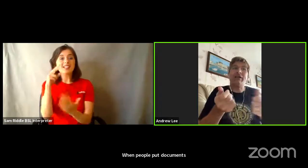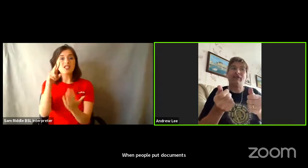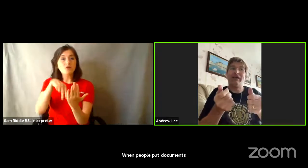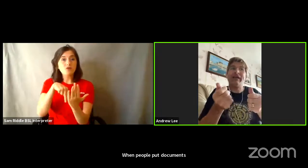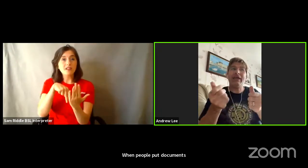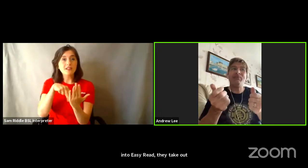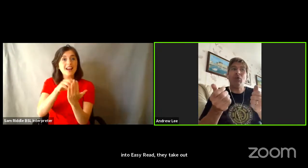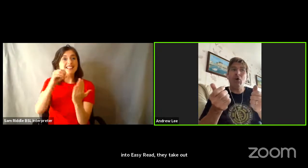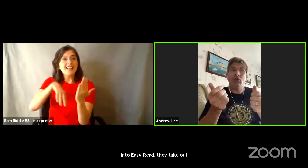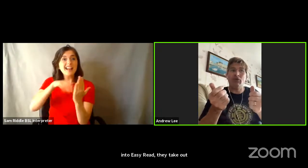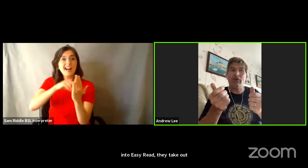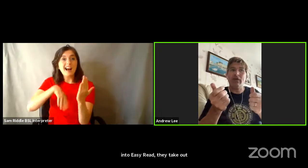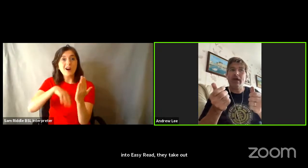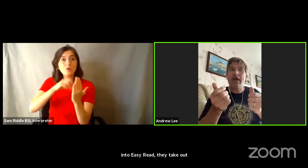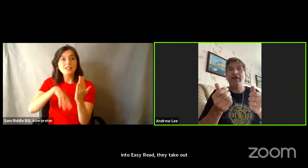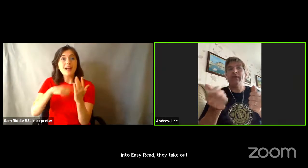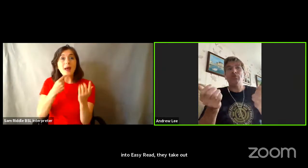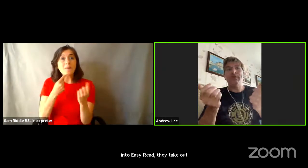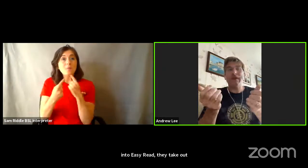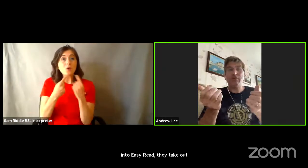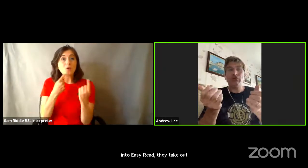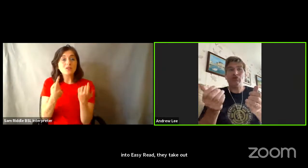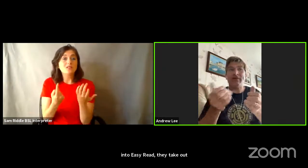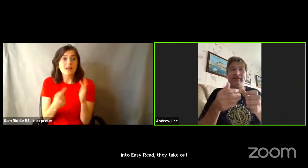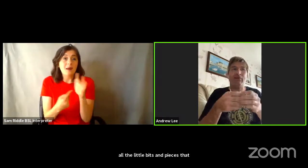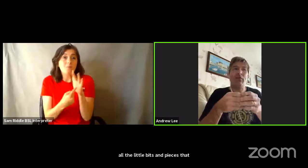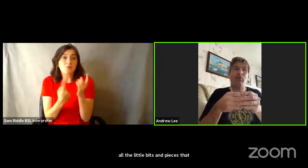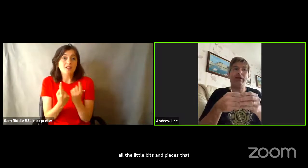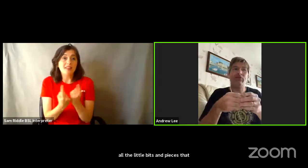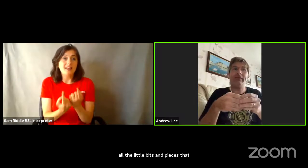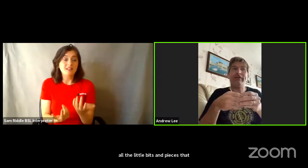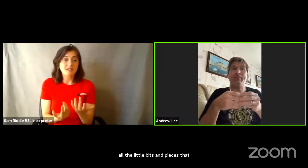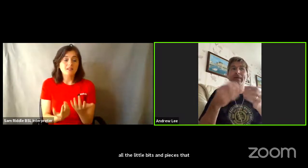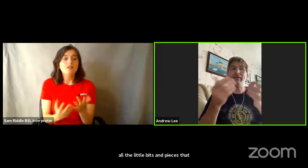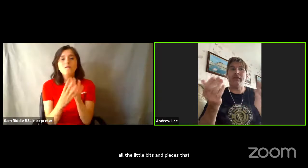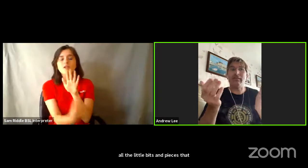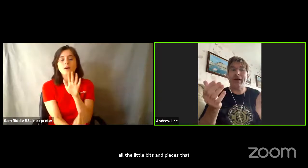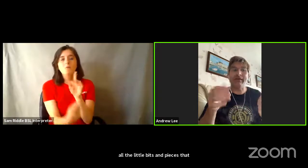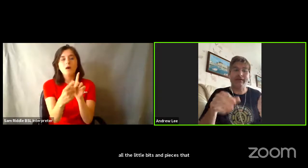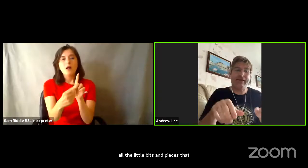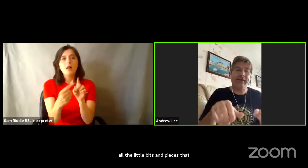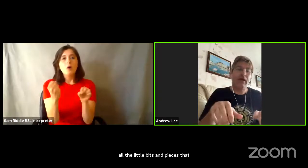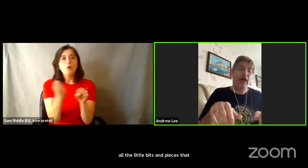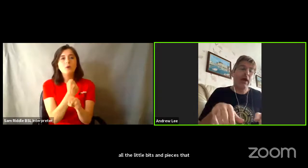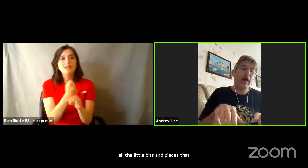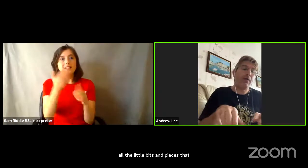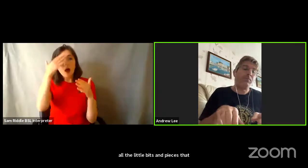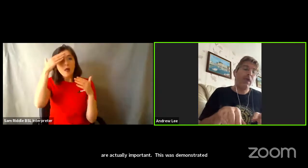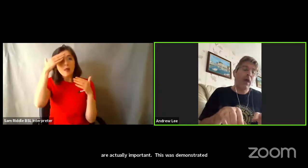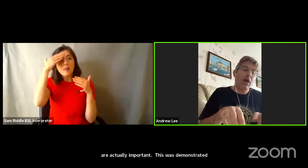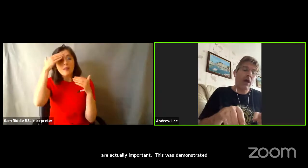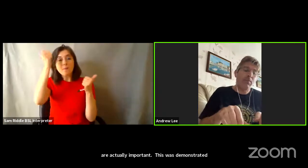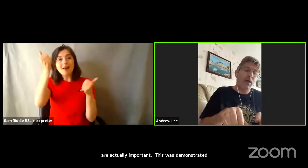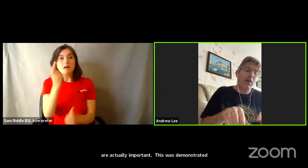are actually important. This was demonstrated when we did the mental capacity